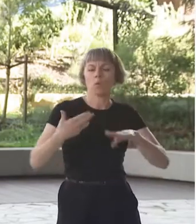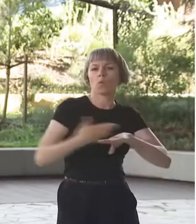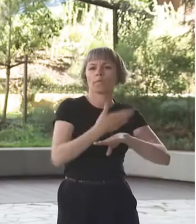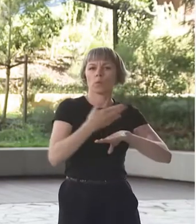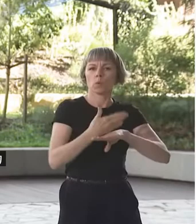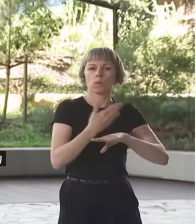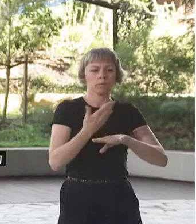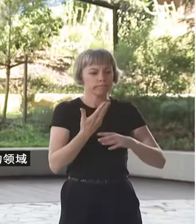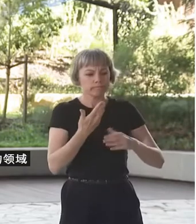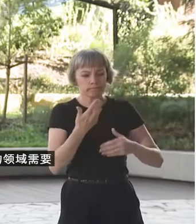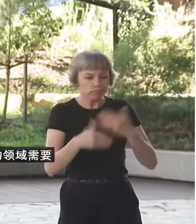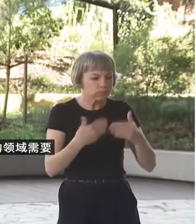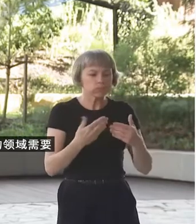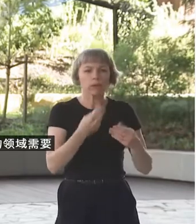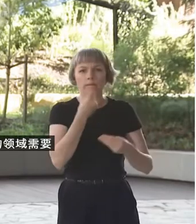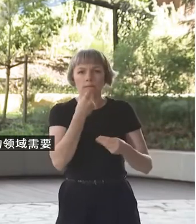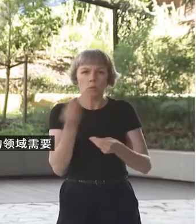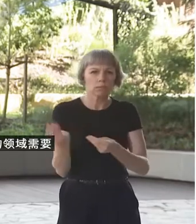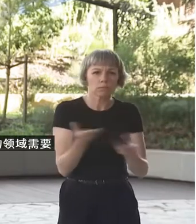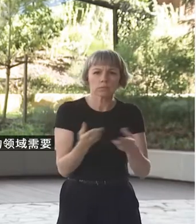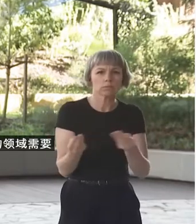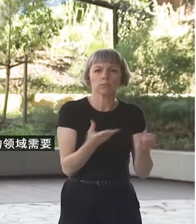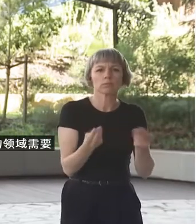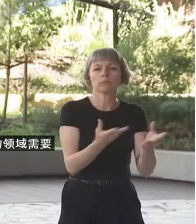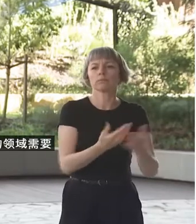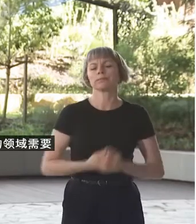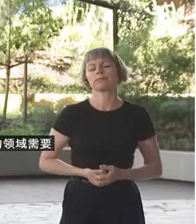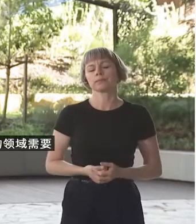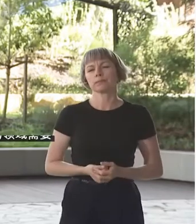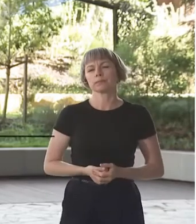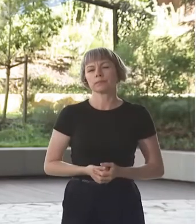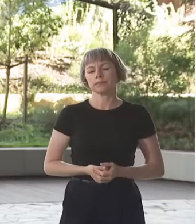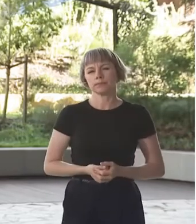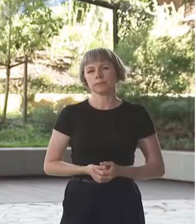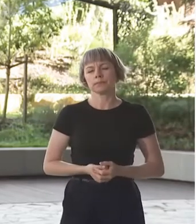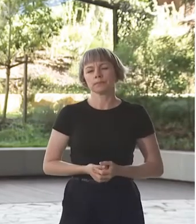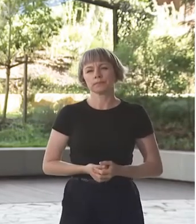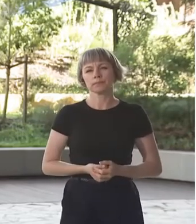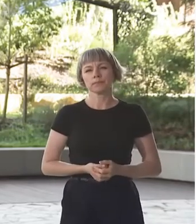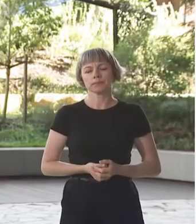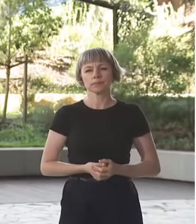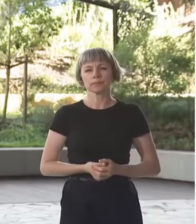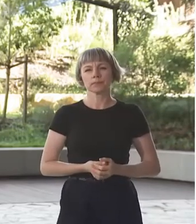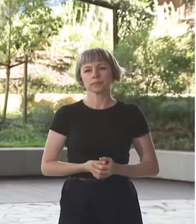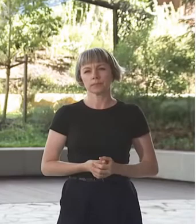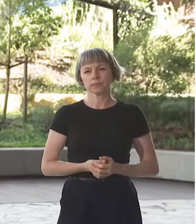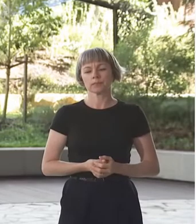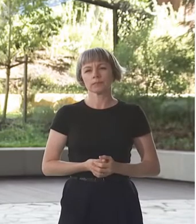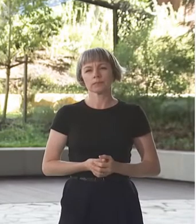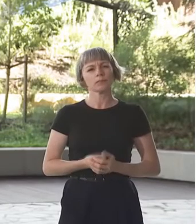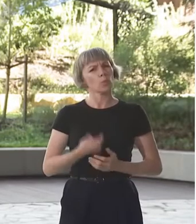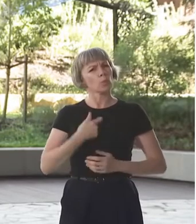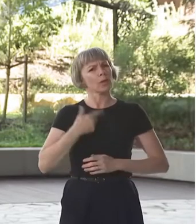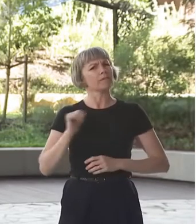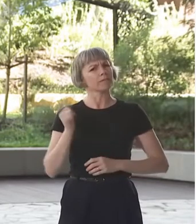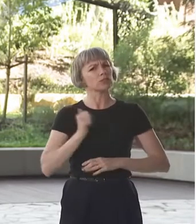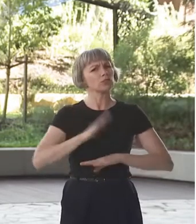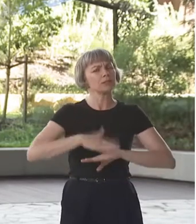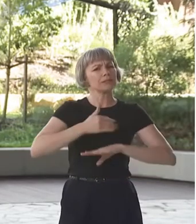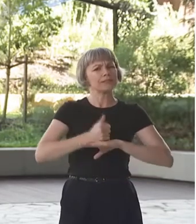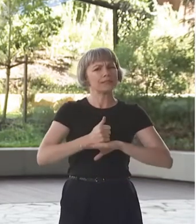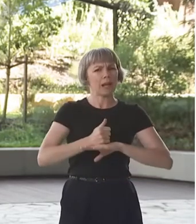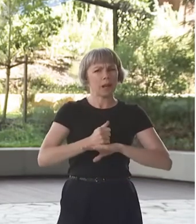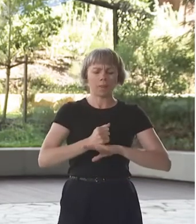functioning of society that need to be brought back as quickly as possible. But importantly, there are substantial precautions in place as well,